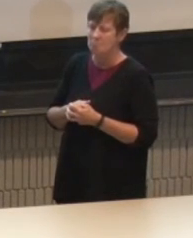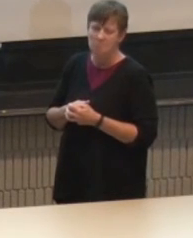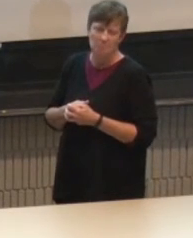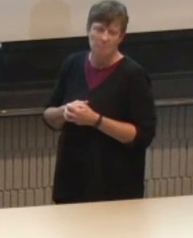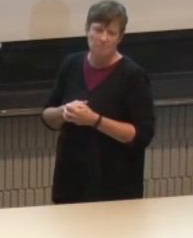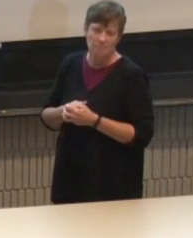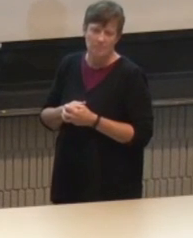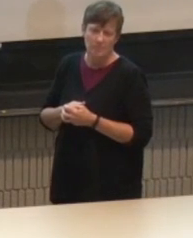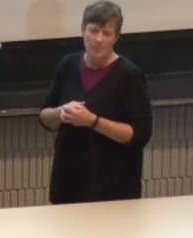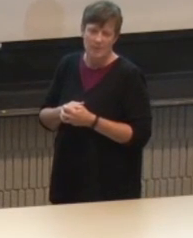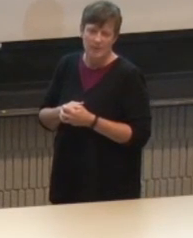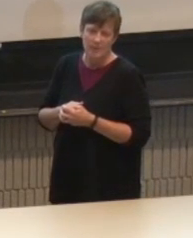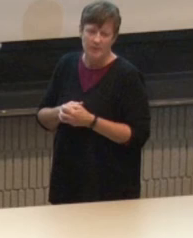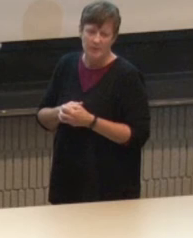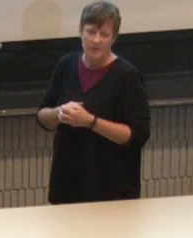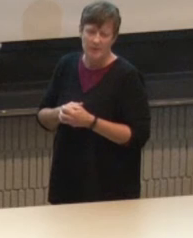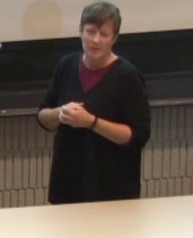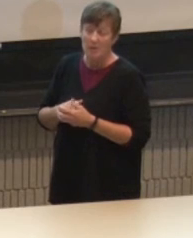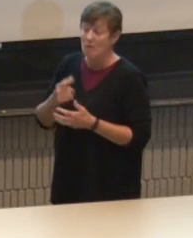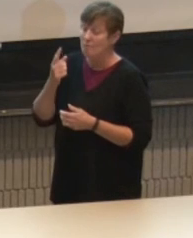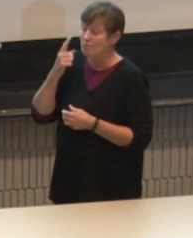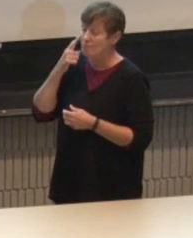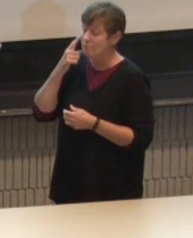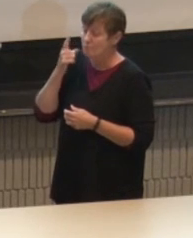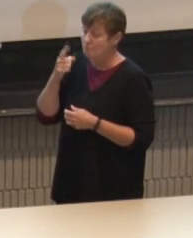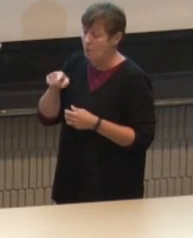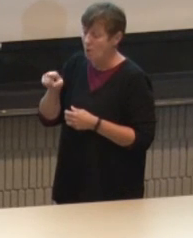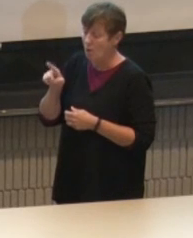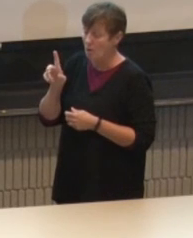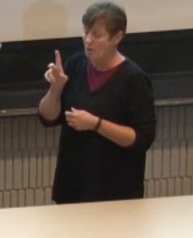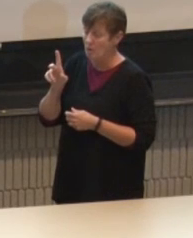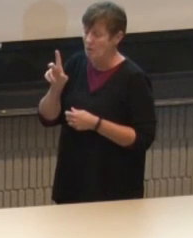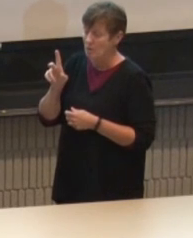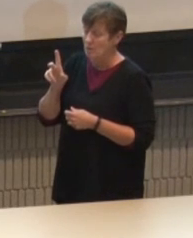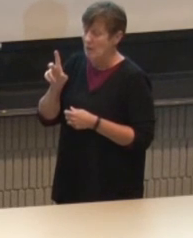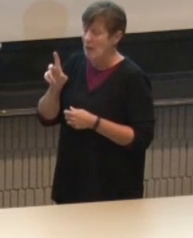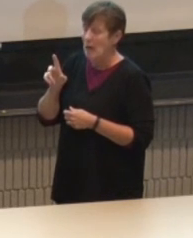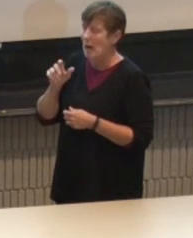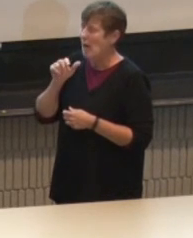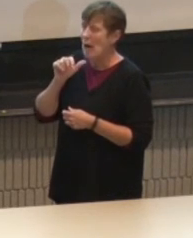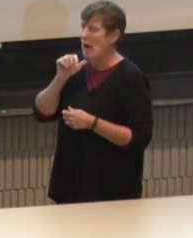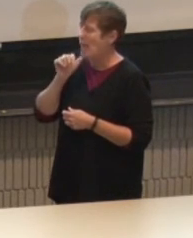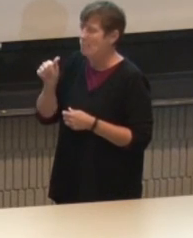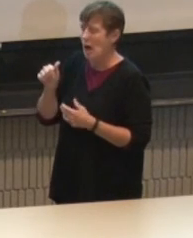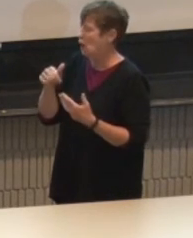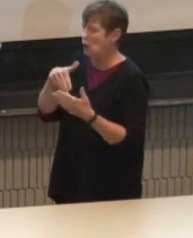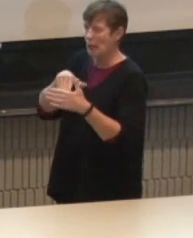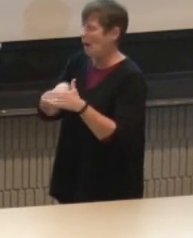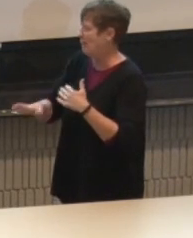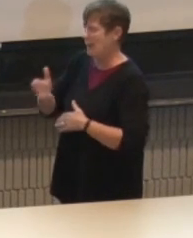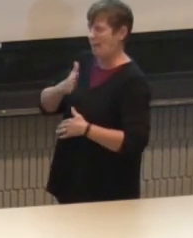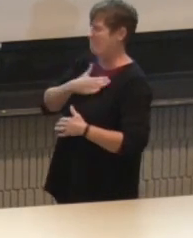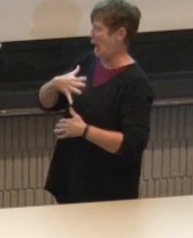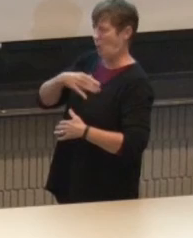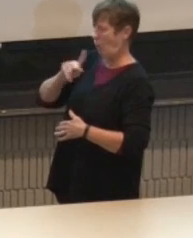for those that need, I wouldn't necessarily be riding it on my white horse per se, but if